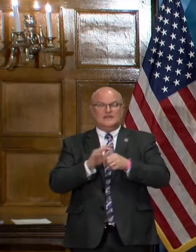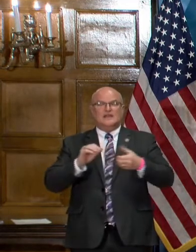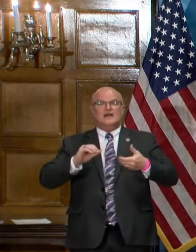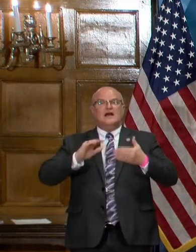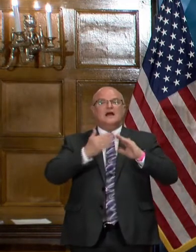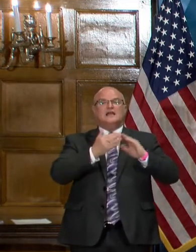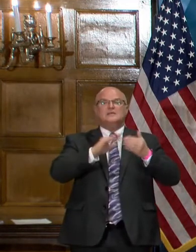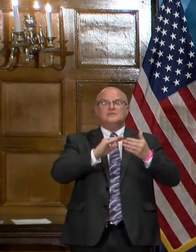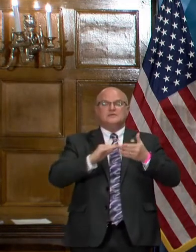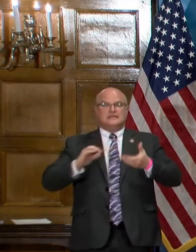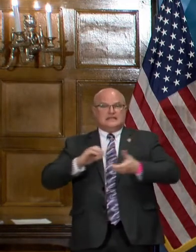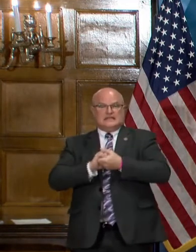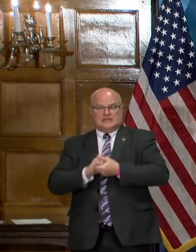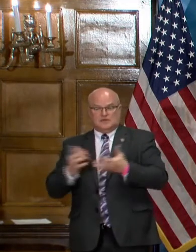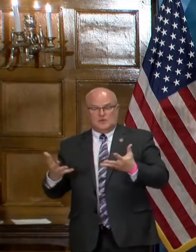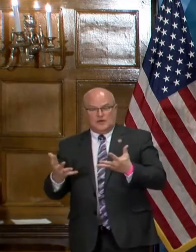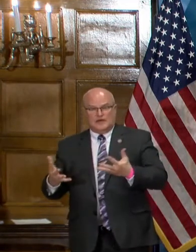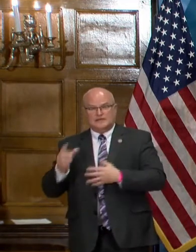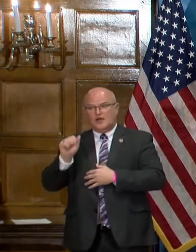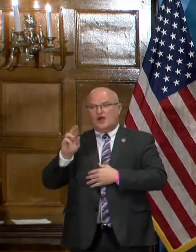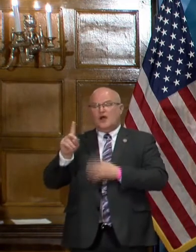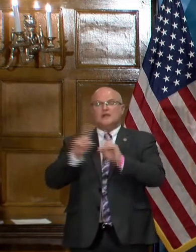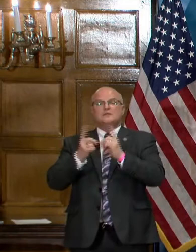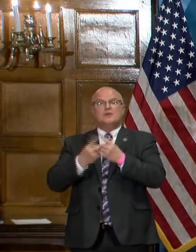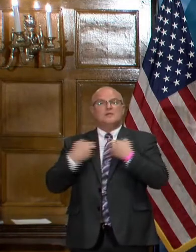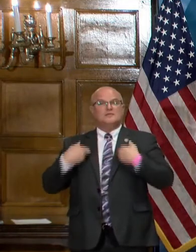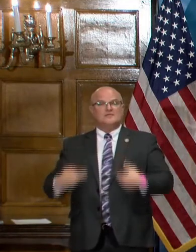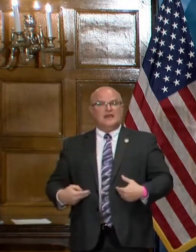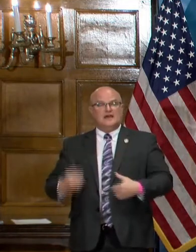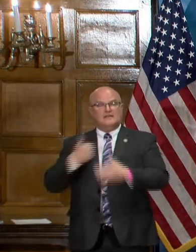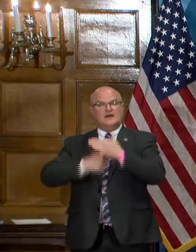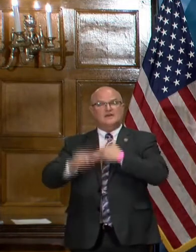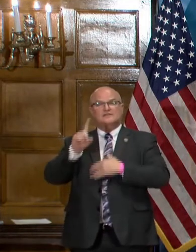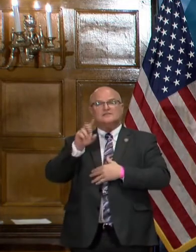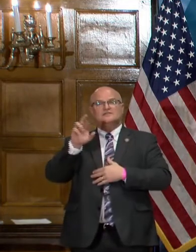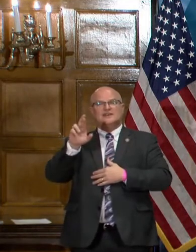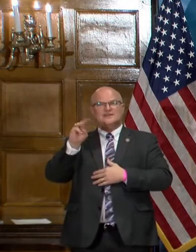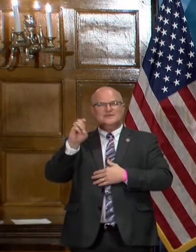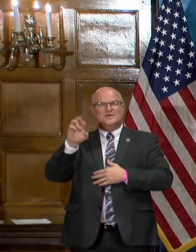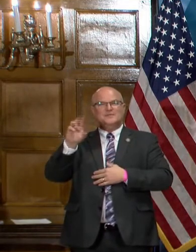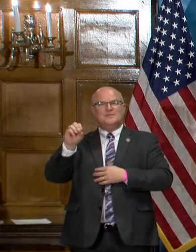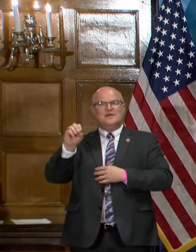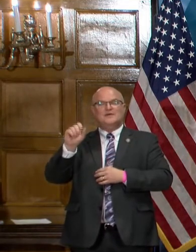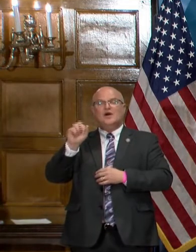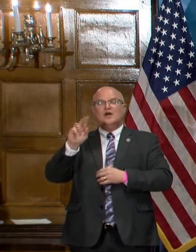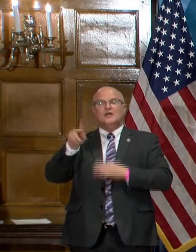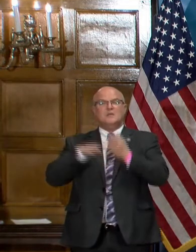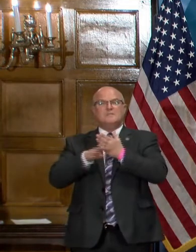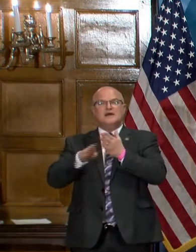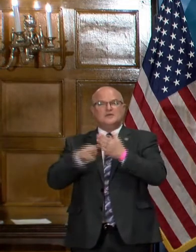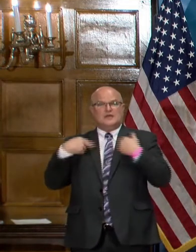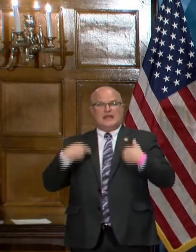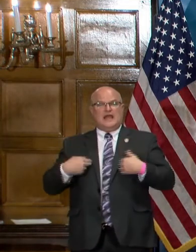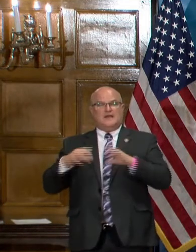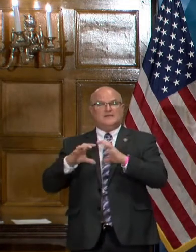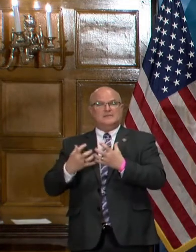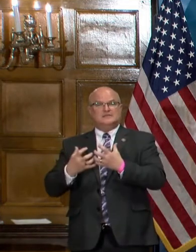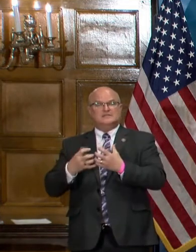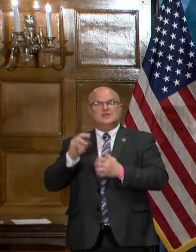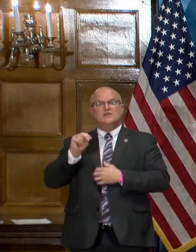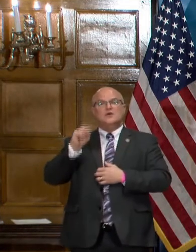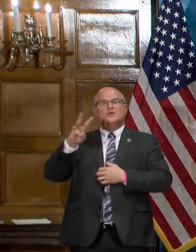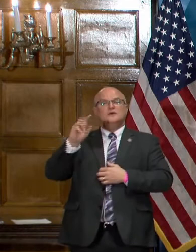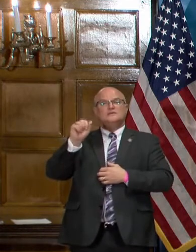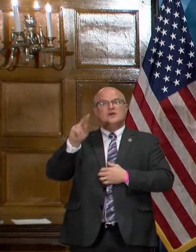our partners include the Arkansas Department of Health under Dr. Romero's leadership, the Arkansas Minority Health Commission, the Northwest